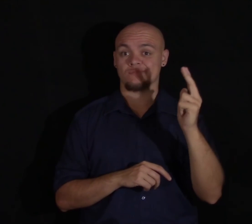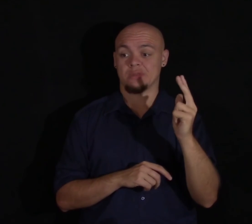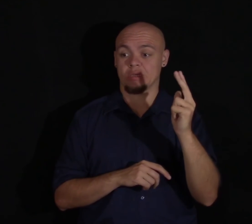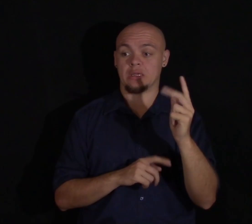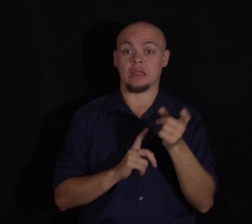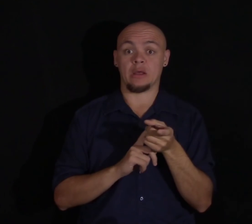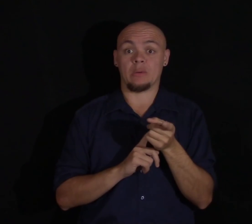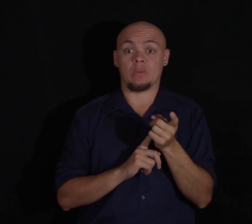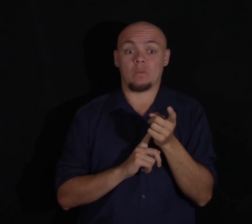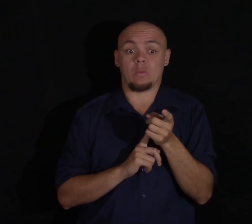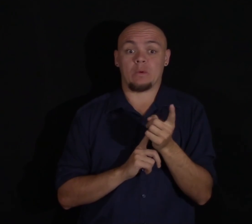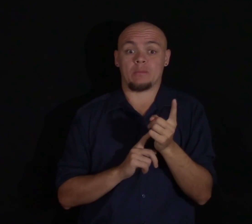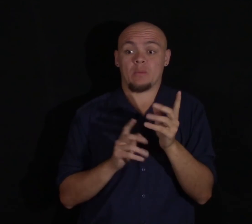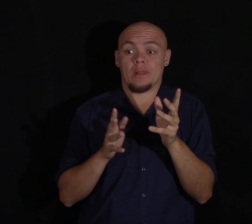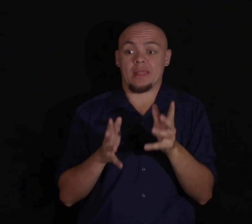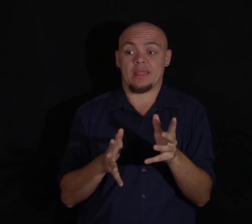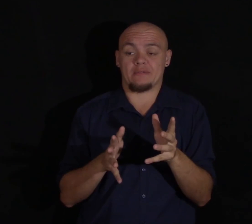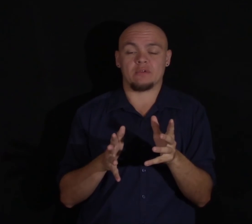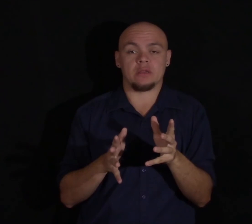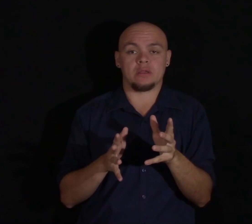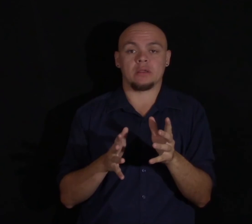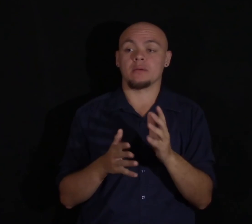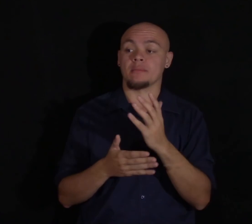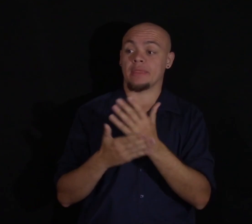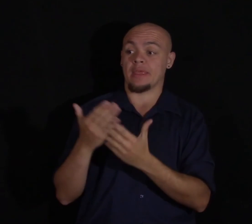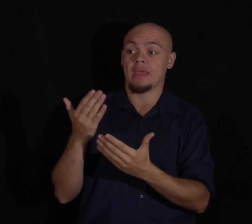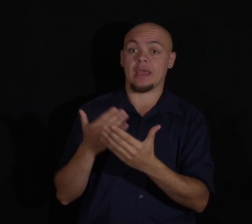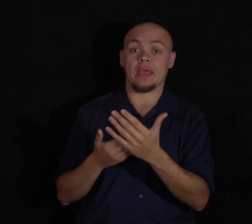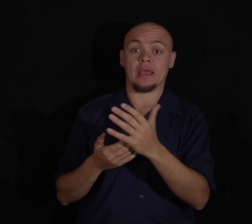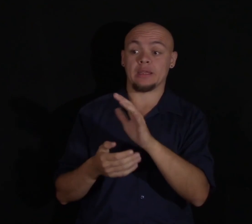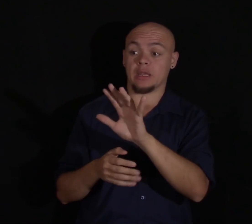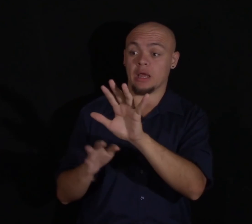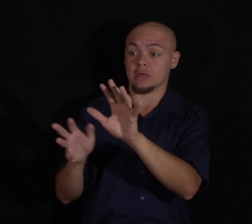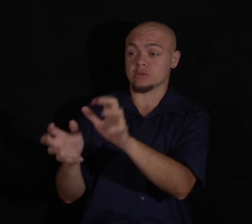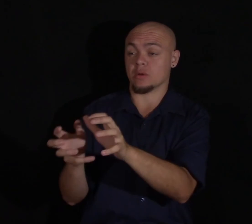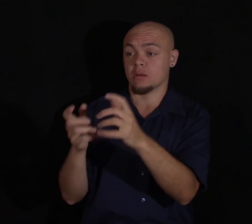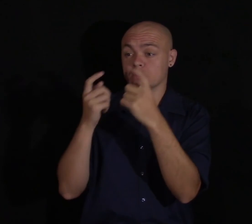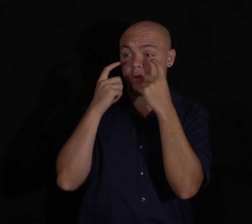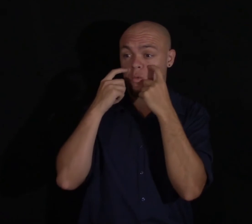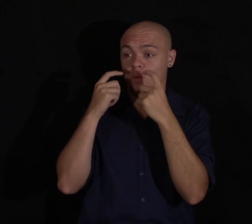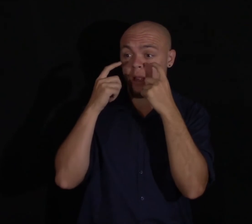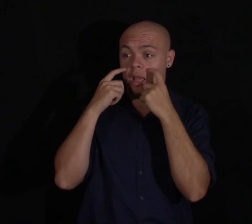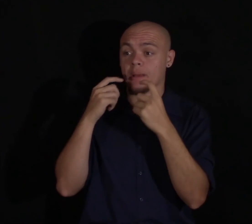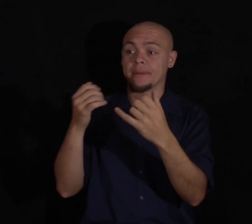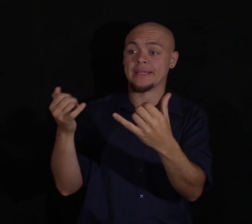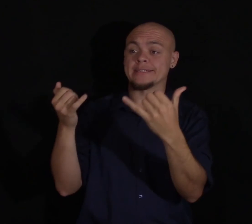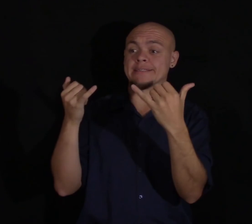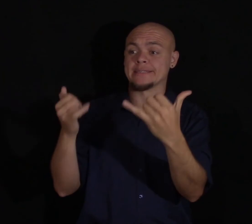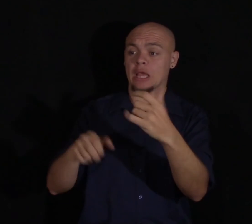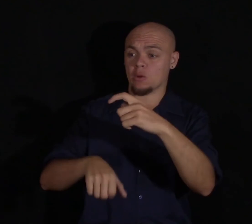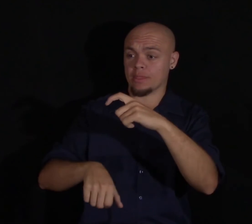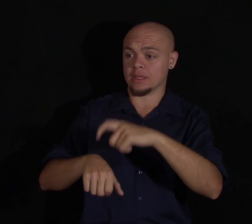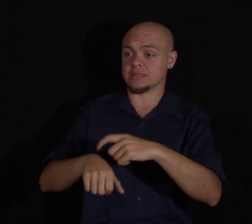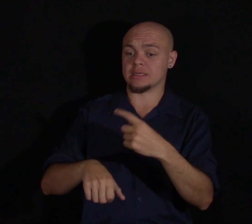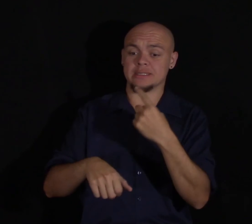lose, but seizing the hand of the old man, I cried, "Now is the time! Save and protect